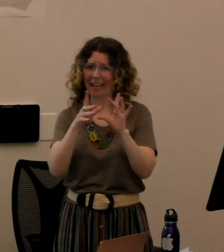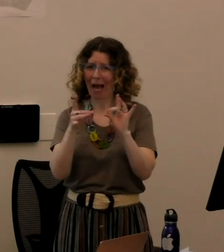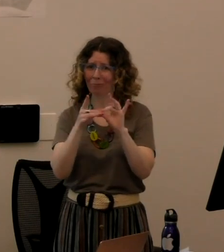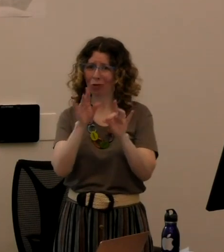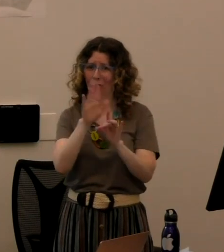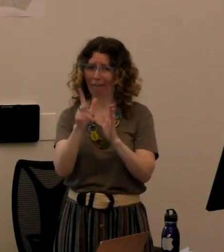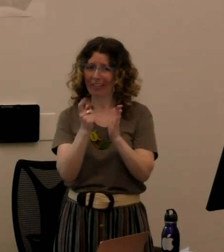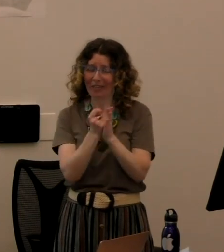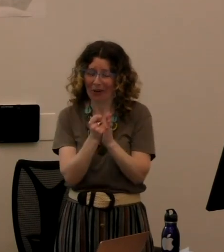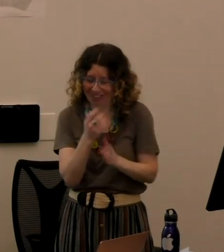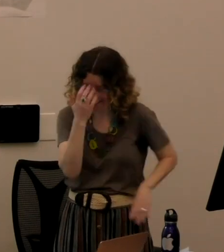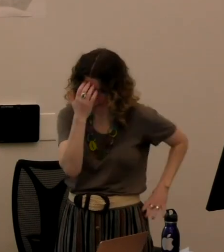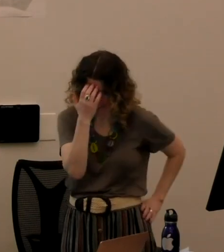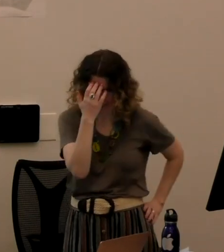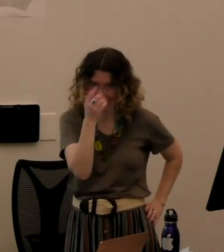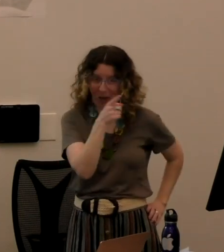So basically,